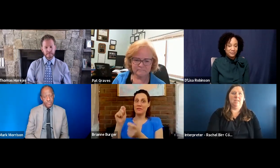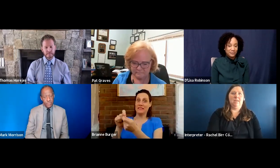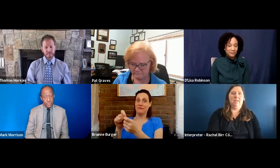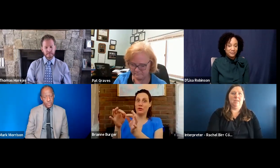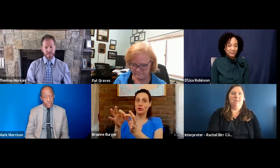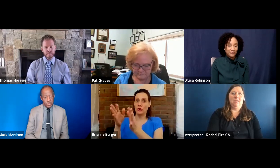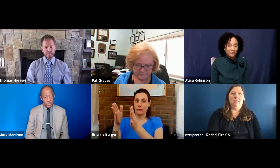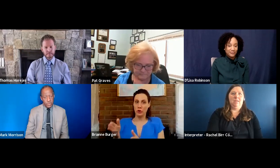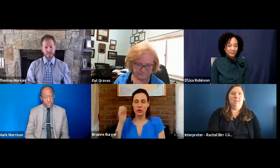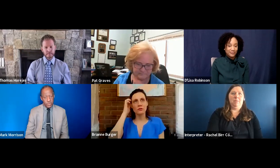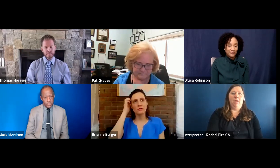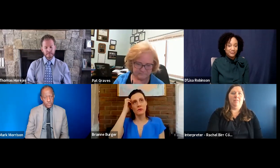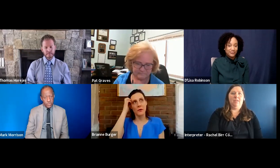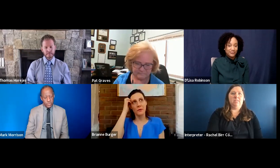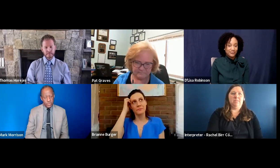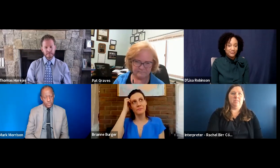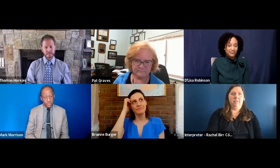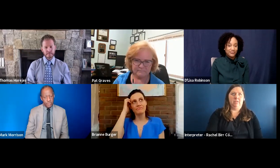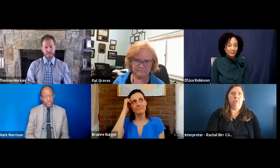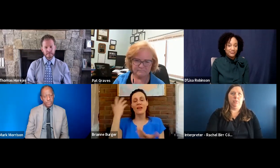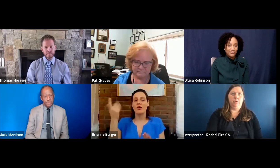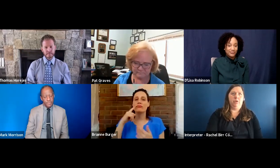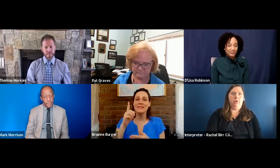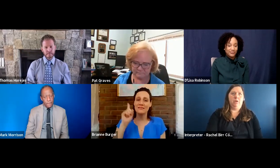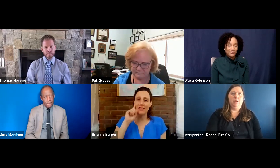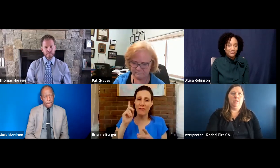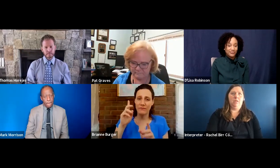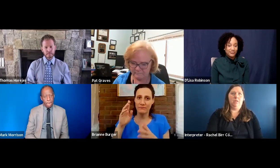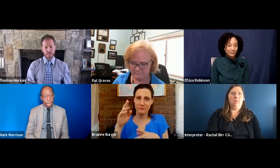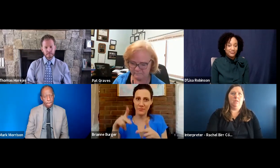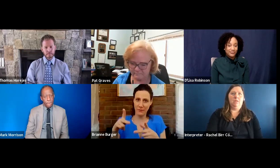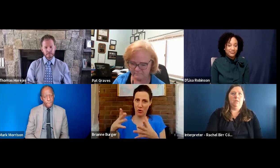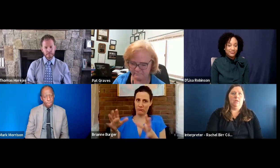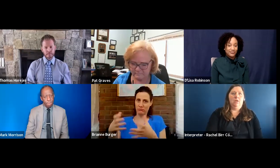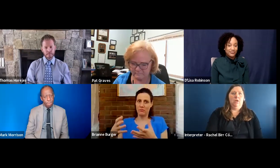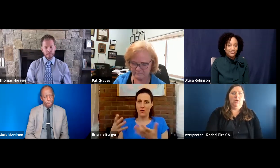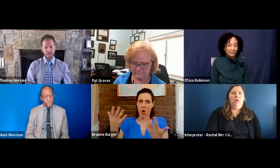want to say about having a specific interpreter.